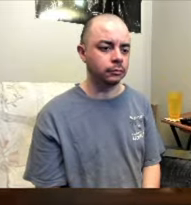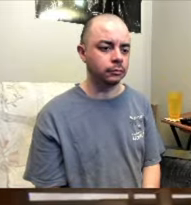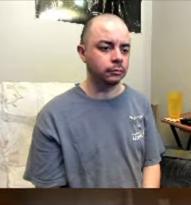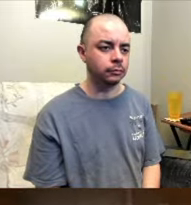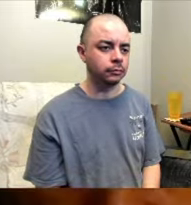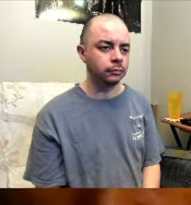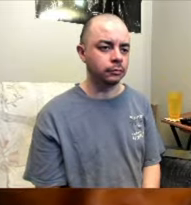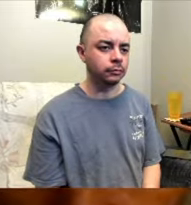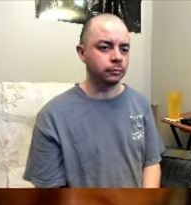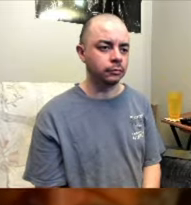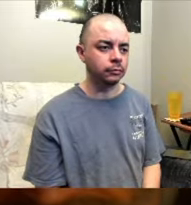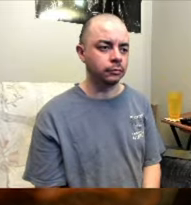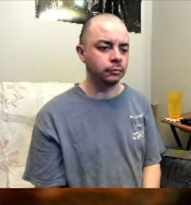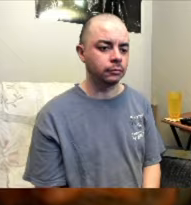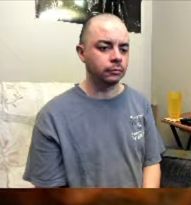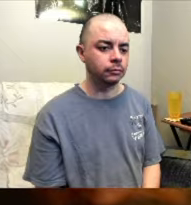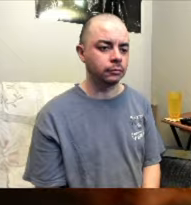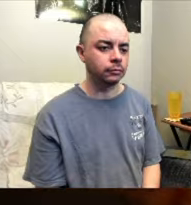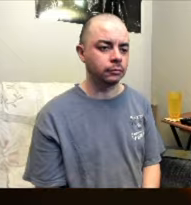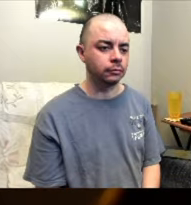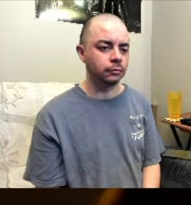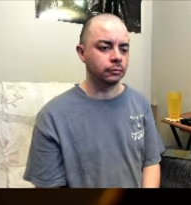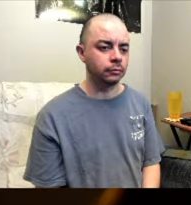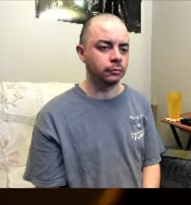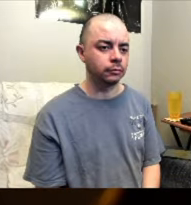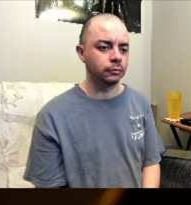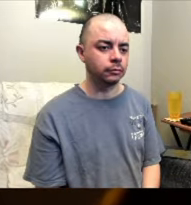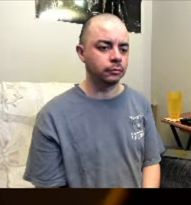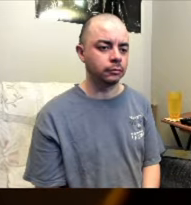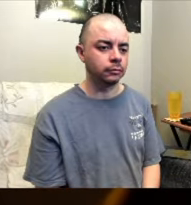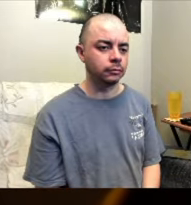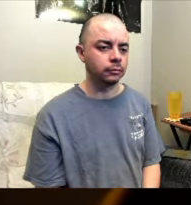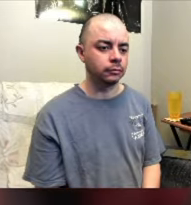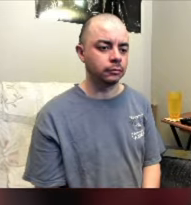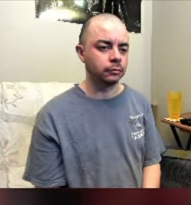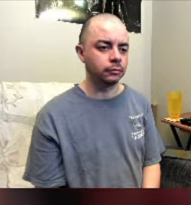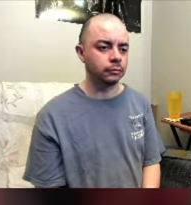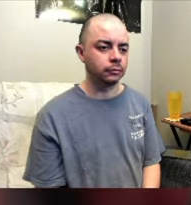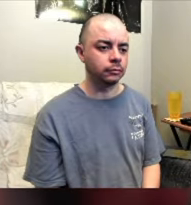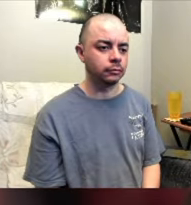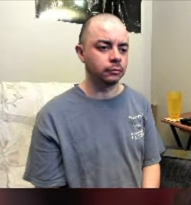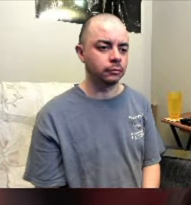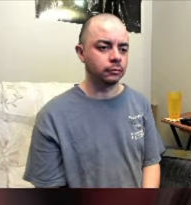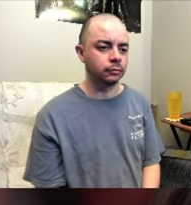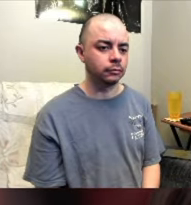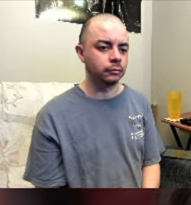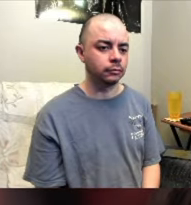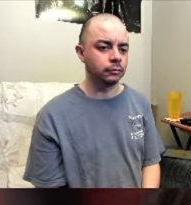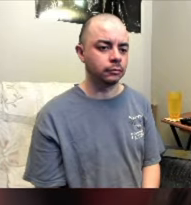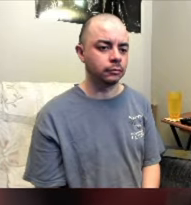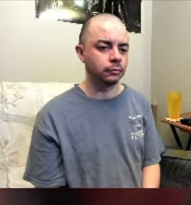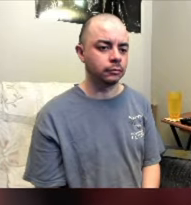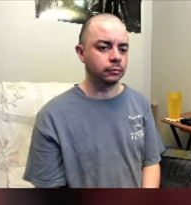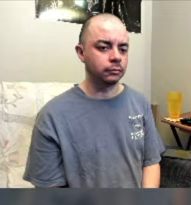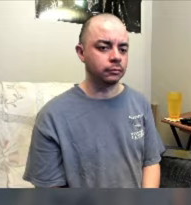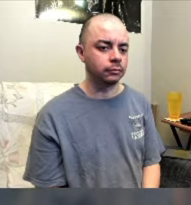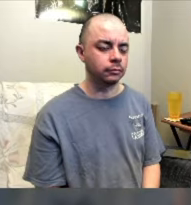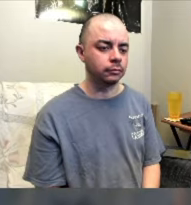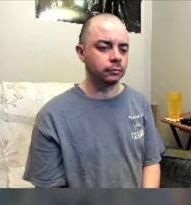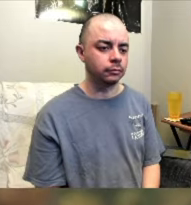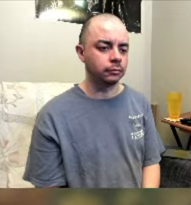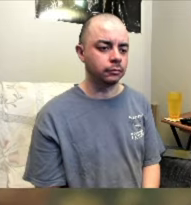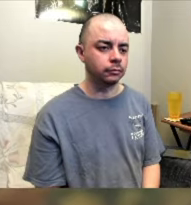take? What are the truest moves that we could see them do? The Last of Us 2 expands on the first game, both in